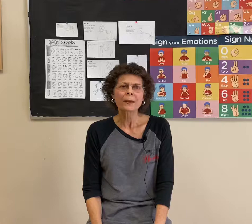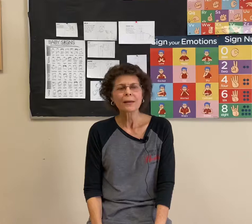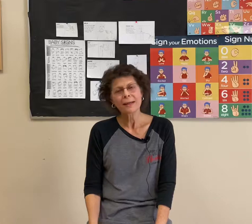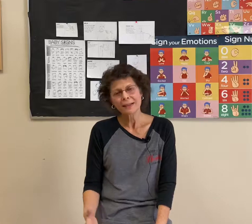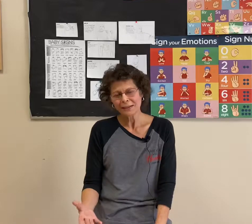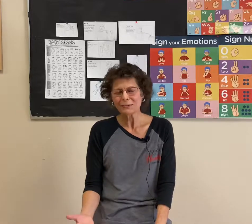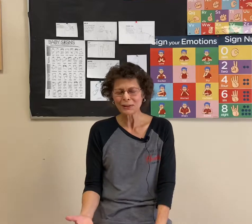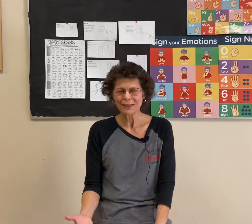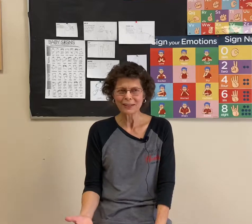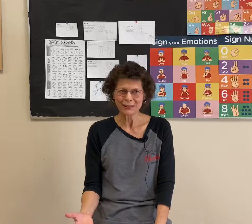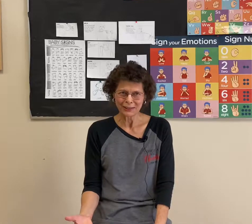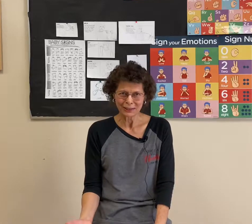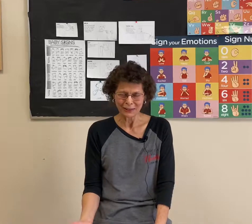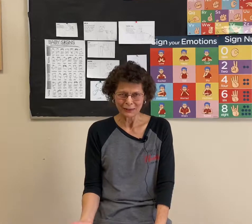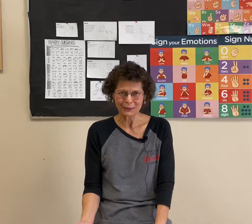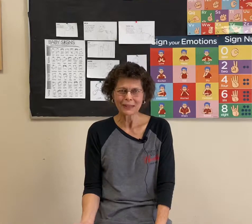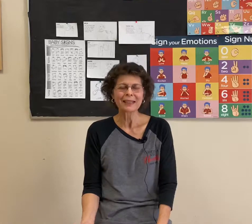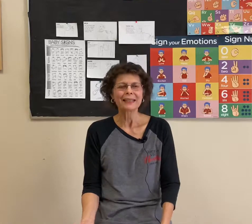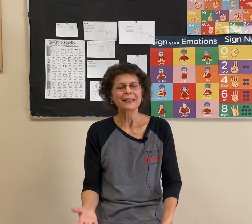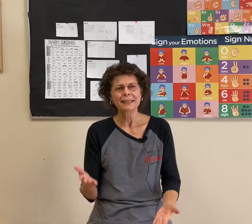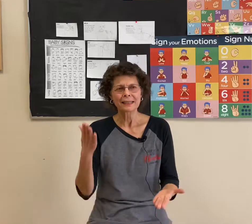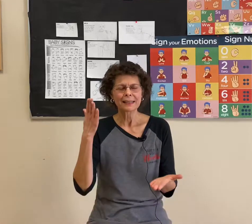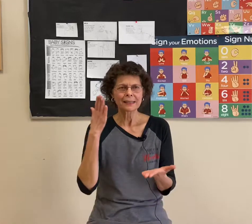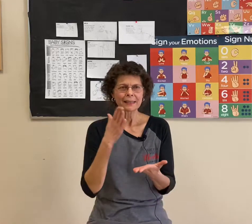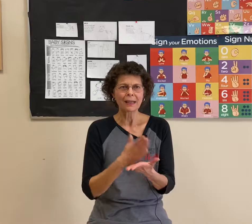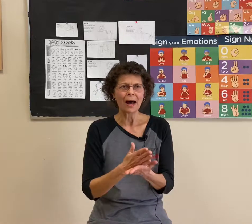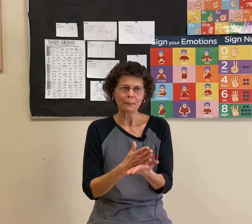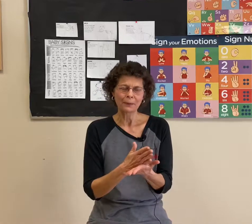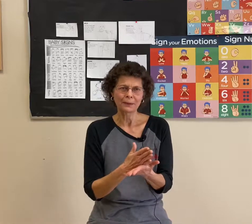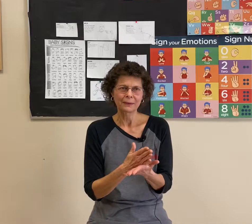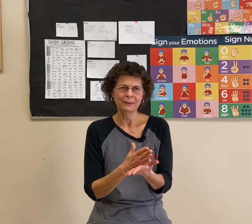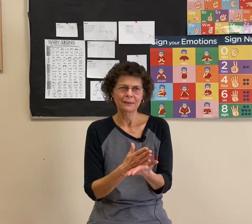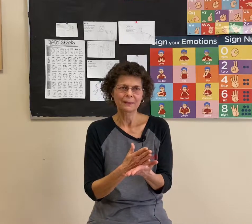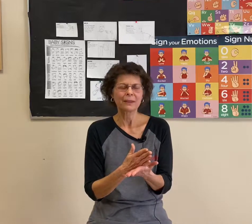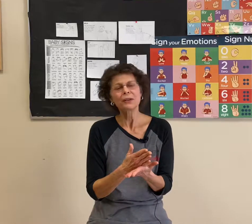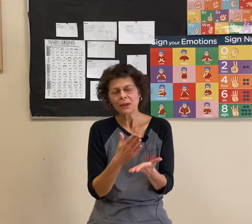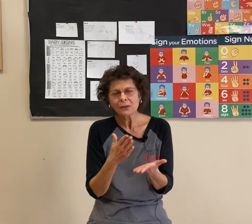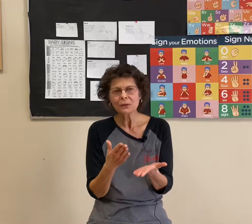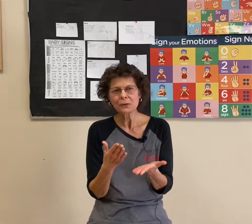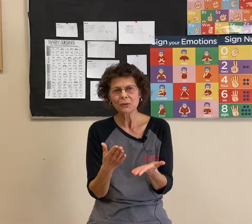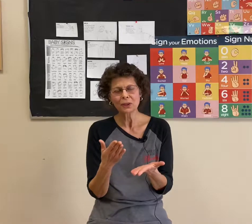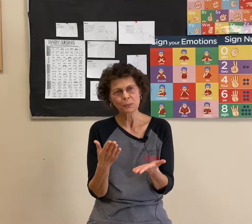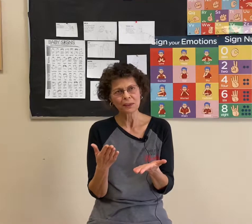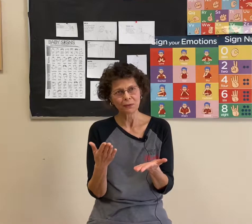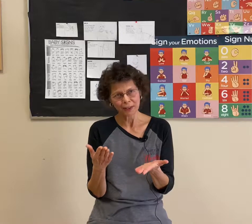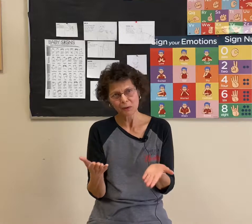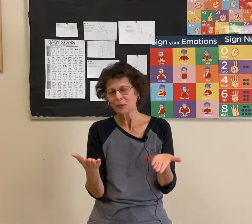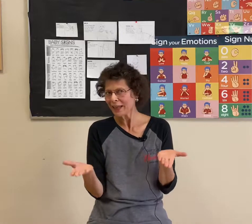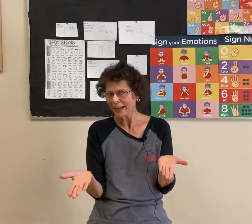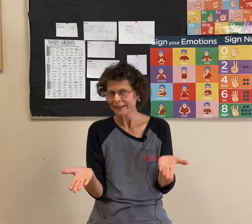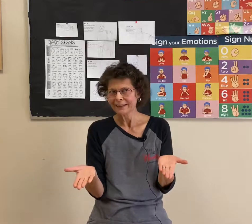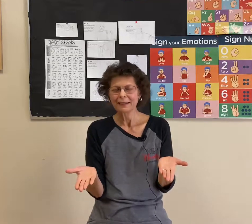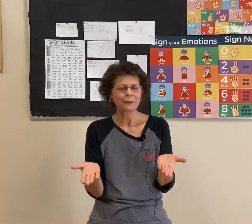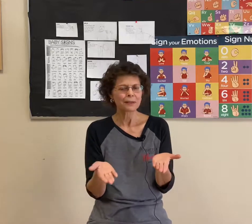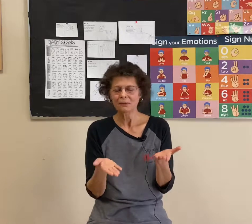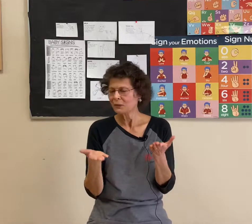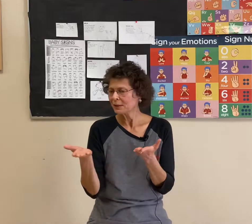then another sign that's good to use is stop. And you can also use expressive language with that, because if you see them